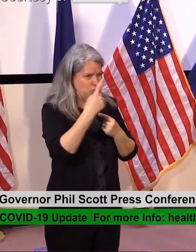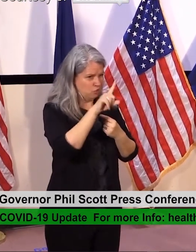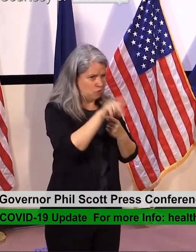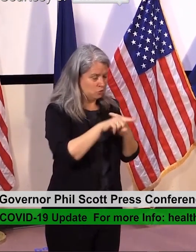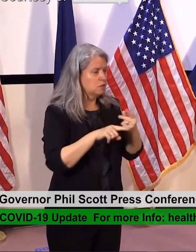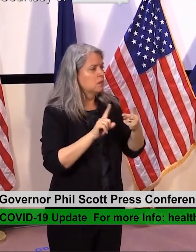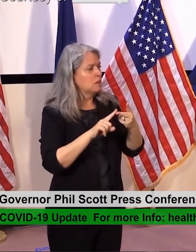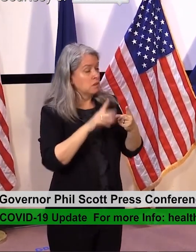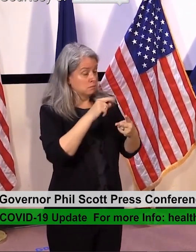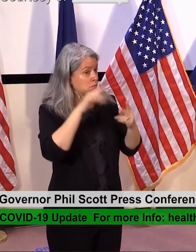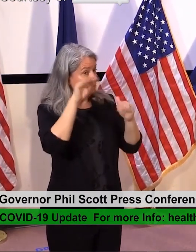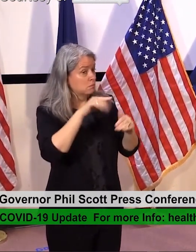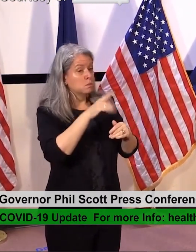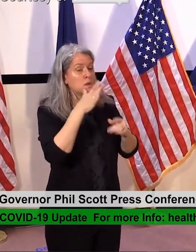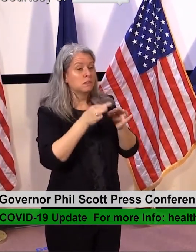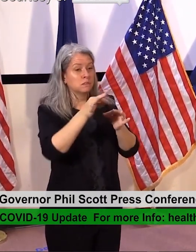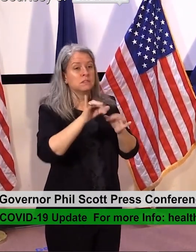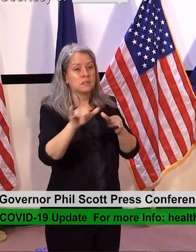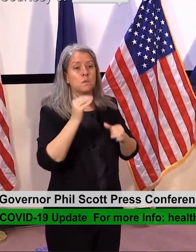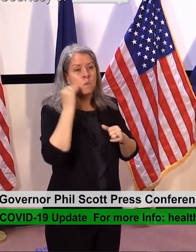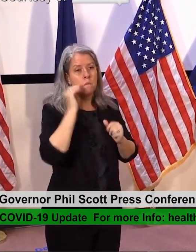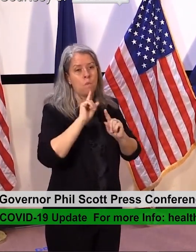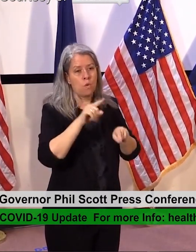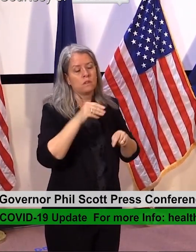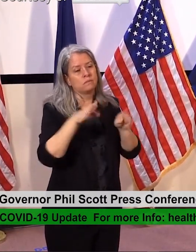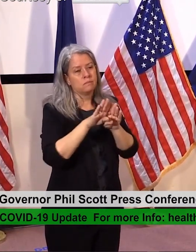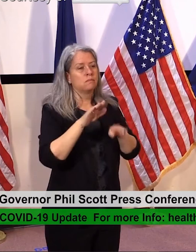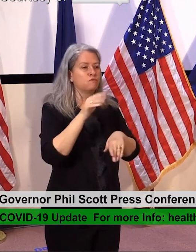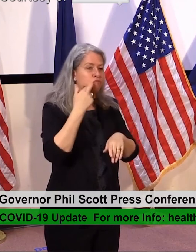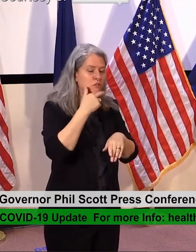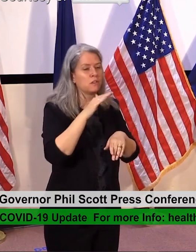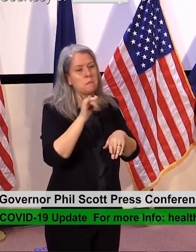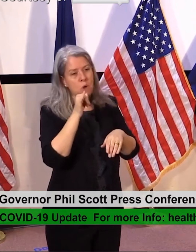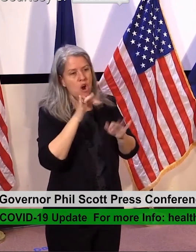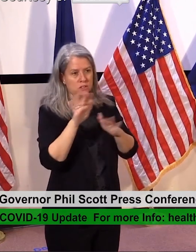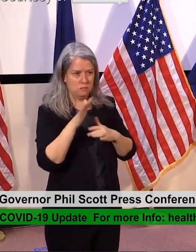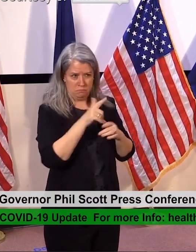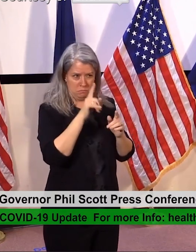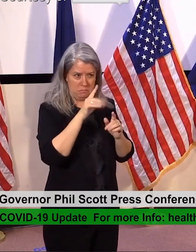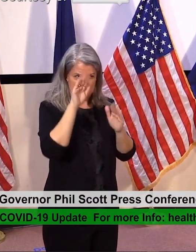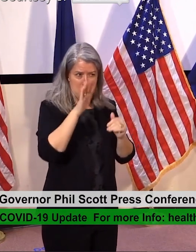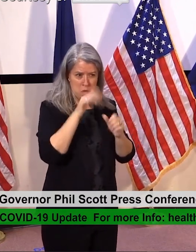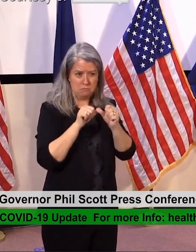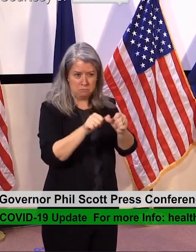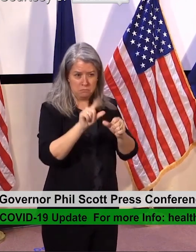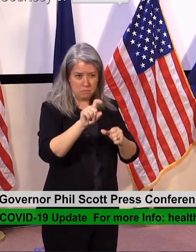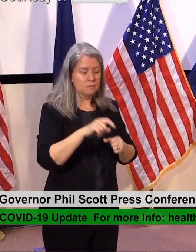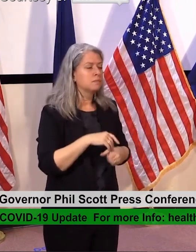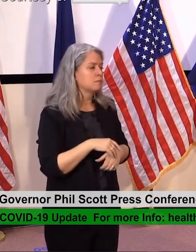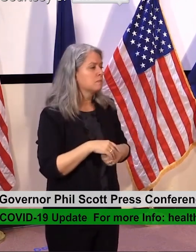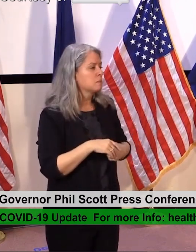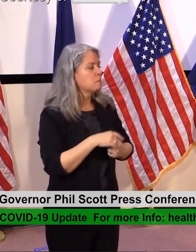expect to extend orders on staying at home and closing bars and restaurants? Thank you. Yeah, I'm going to answer the second part of